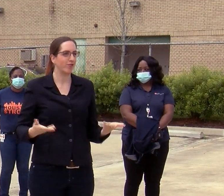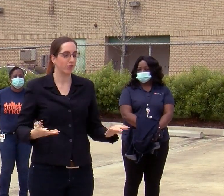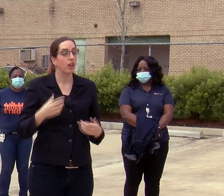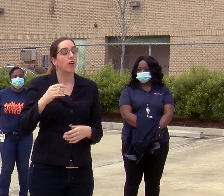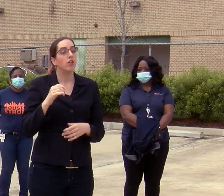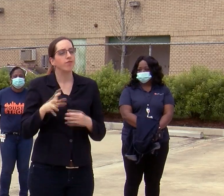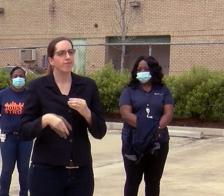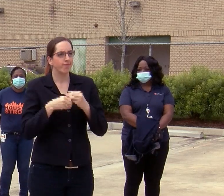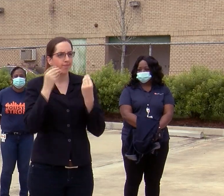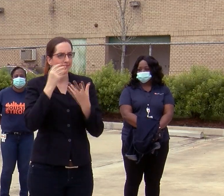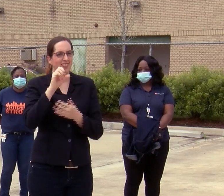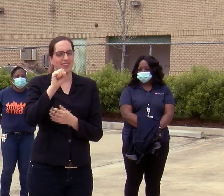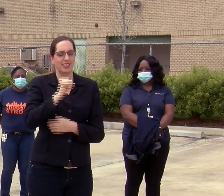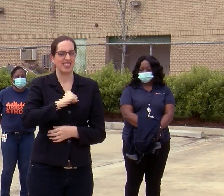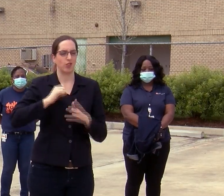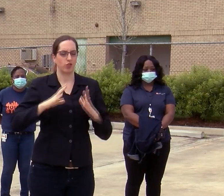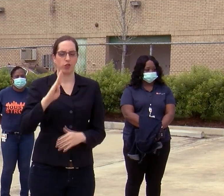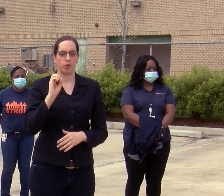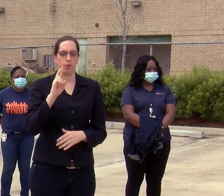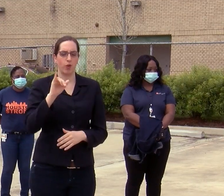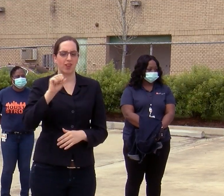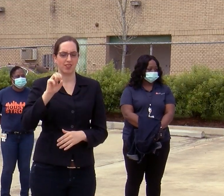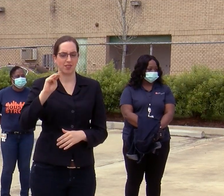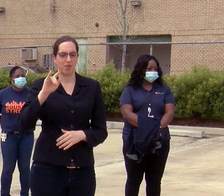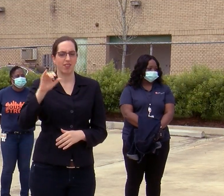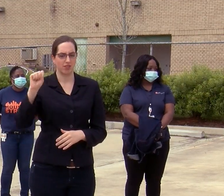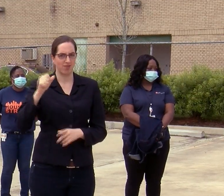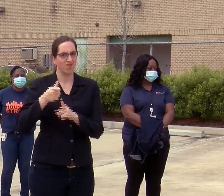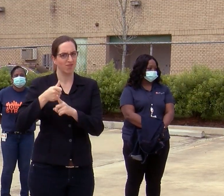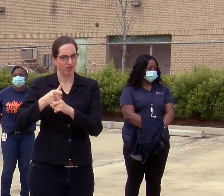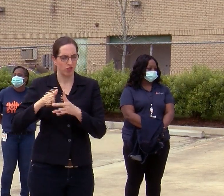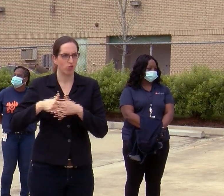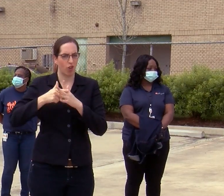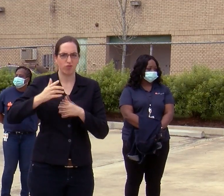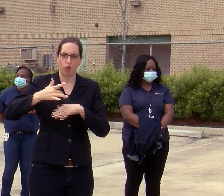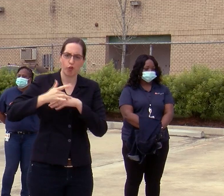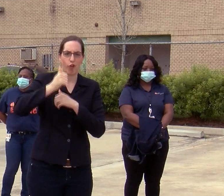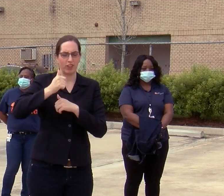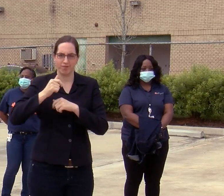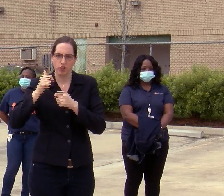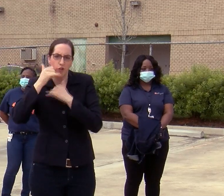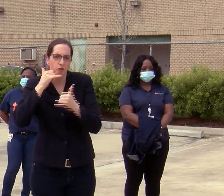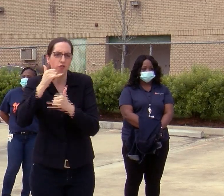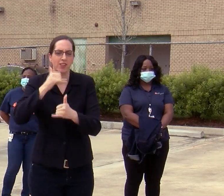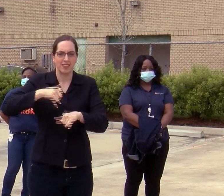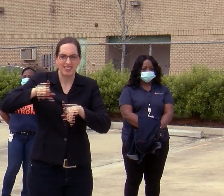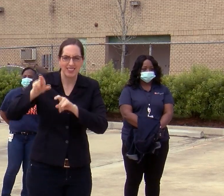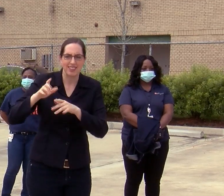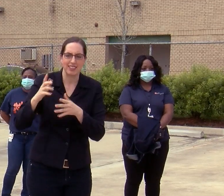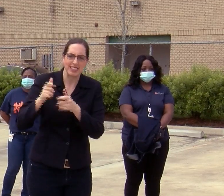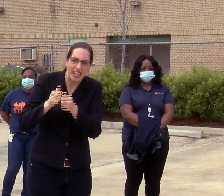to acknowledge Senator Boris Miles. He started early on calling and texting, wanting a site